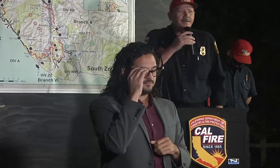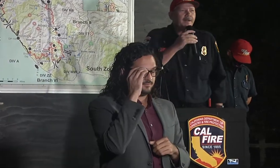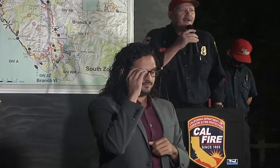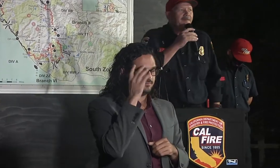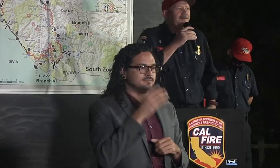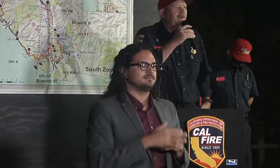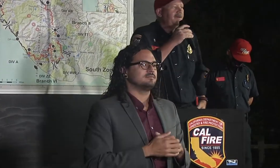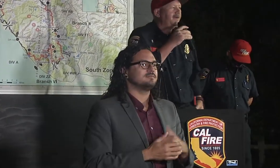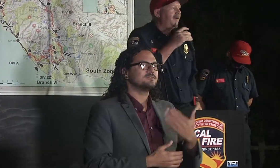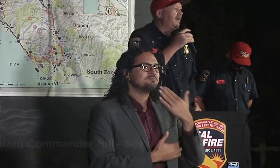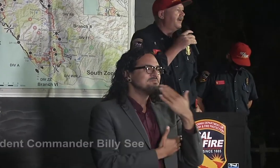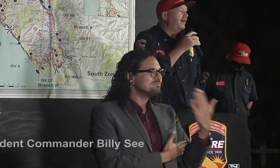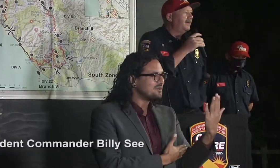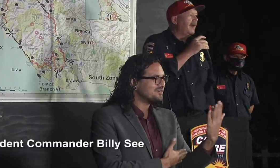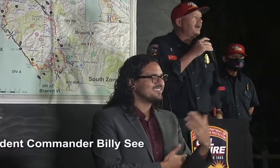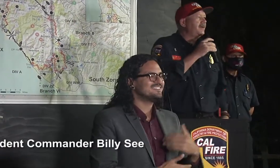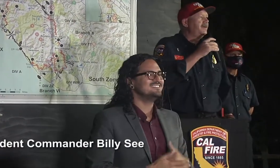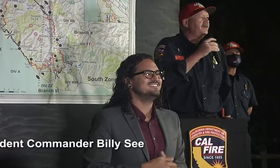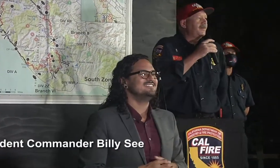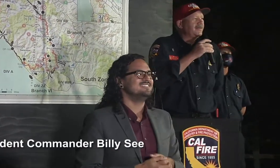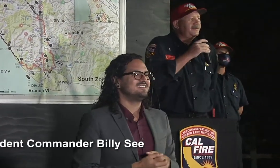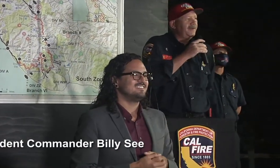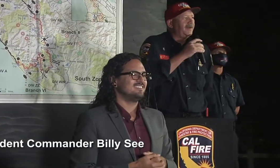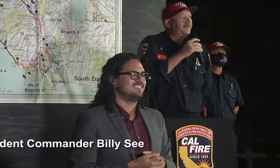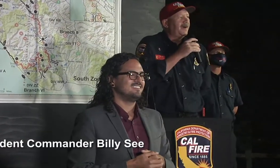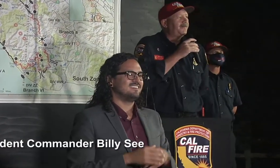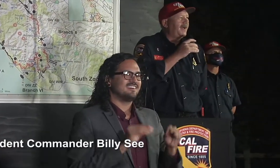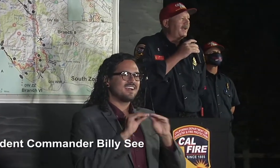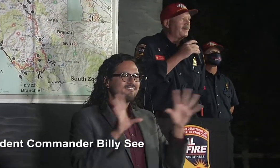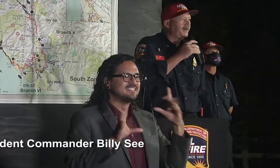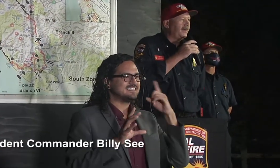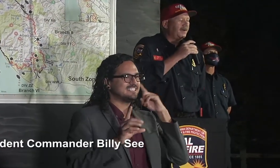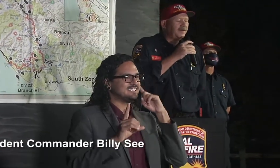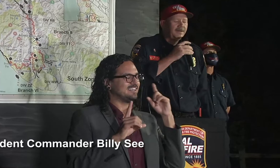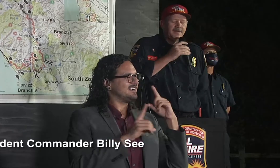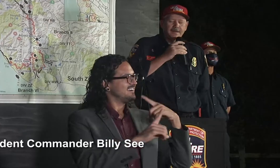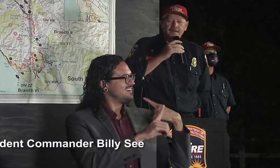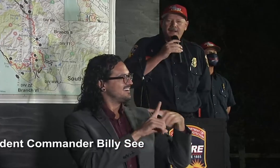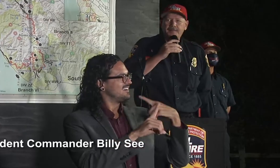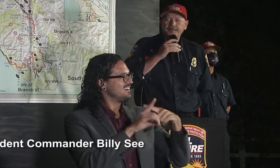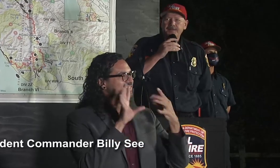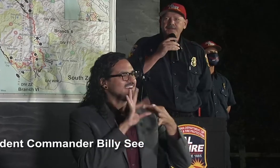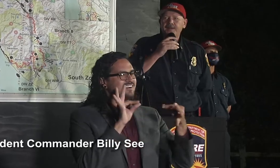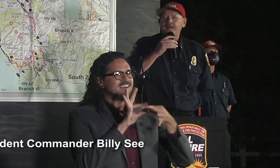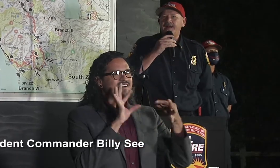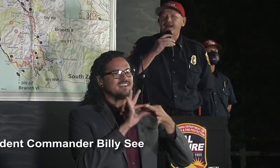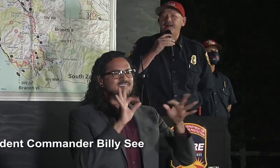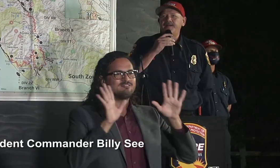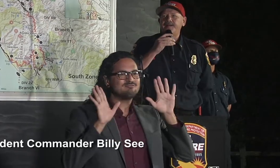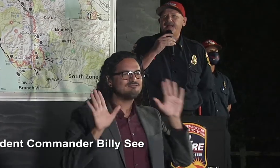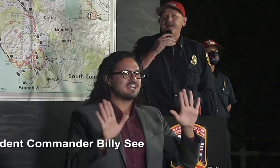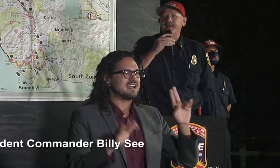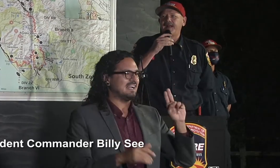Good morning. Obviously, you're hearing a lot of good news about the firefight out on the ground. There's still a lot of areas that